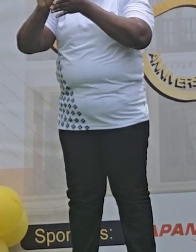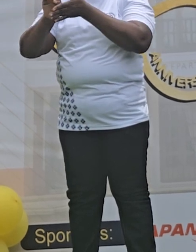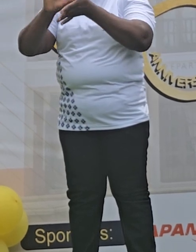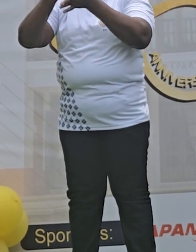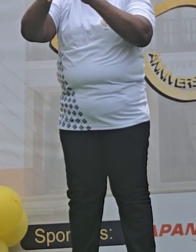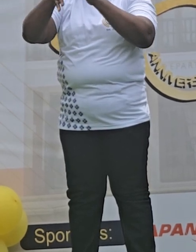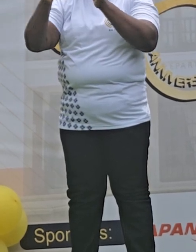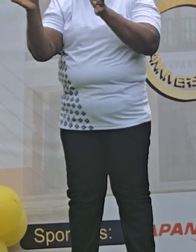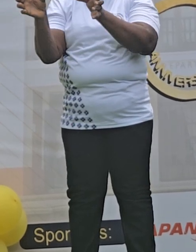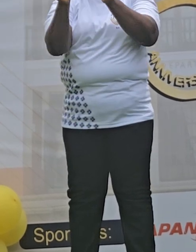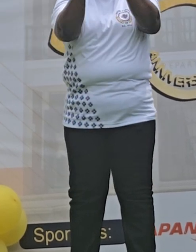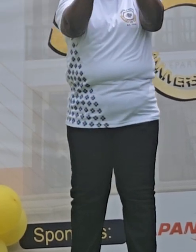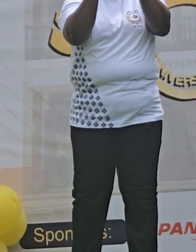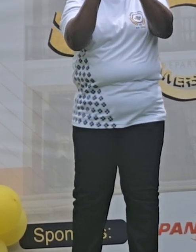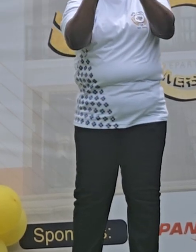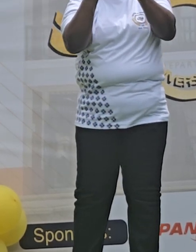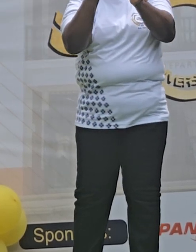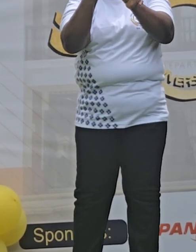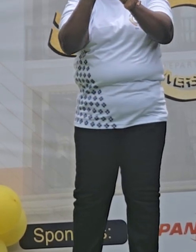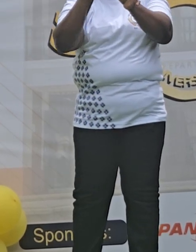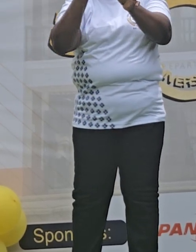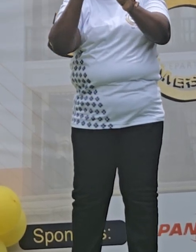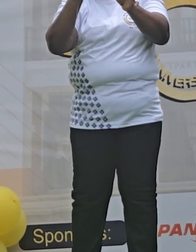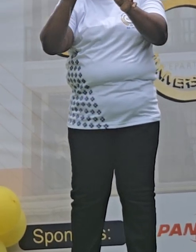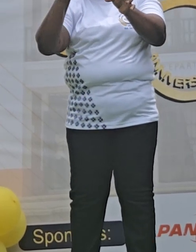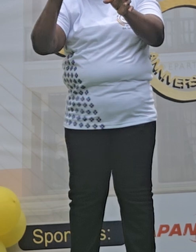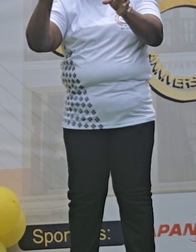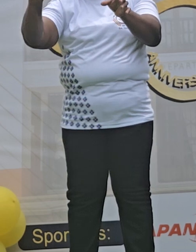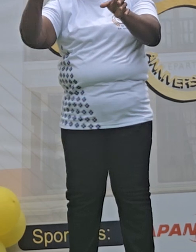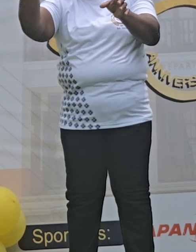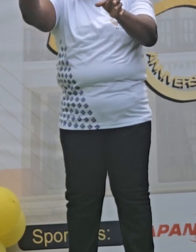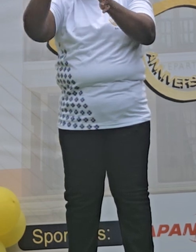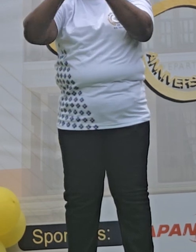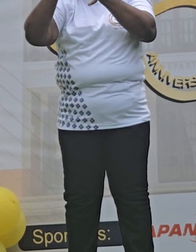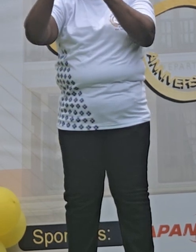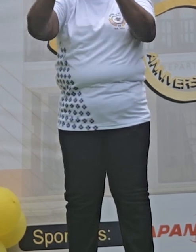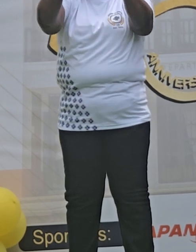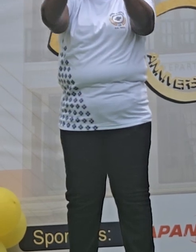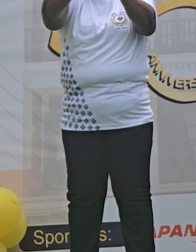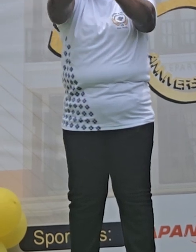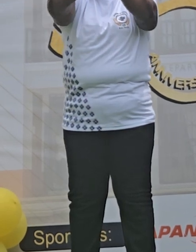then located in Achimota. There was a college there.